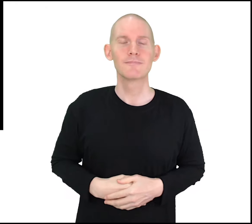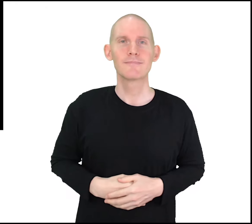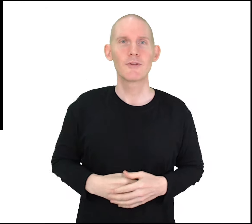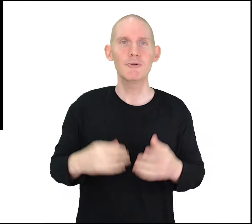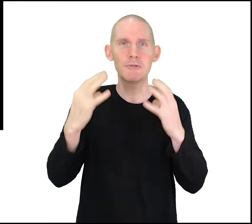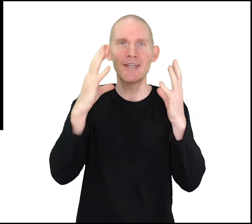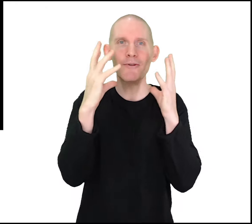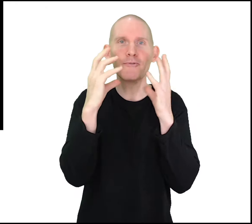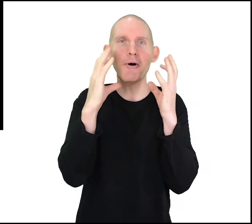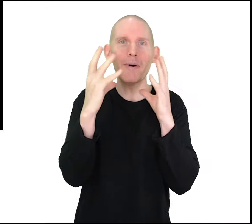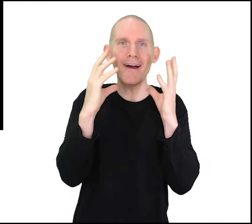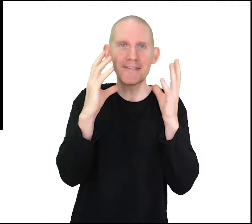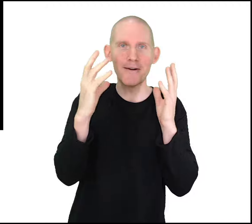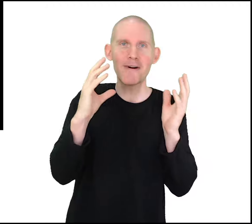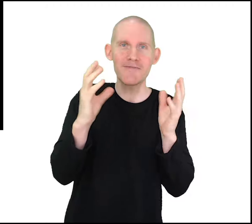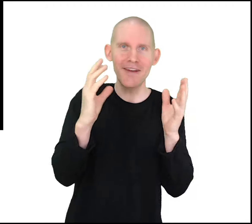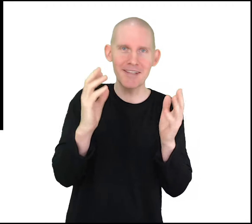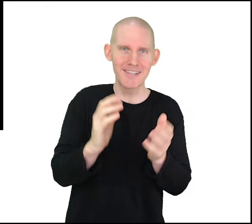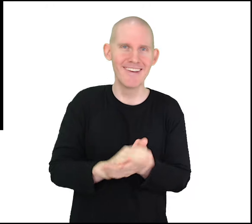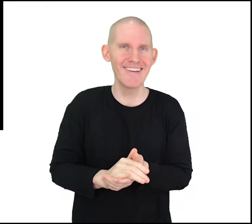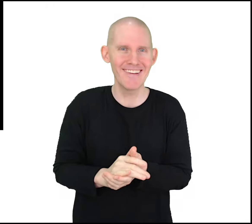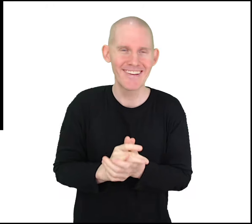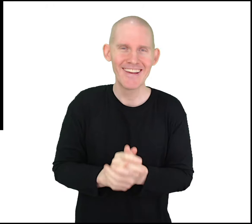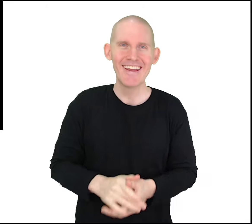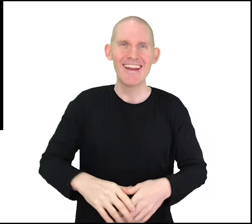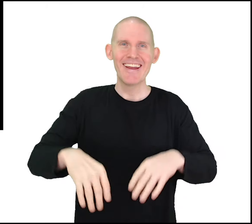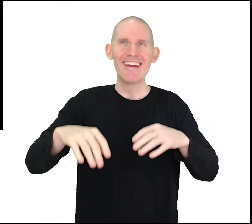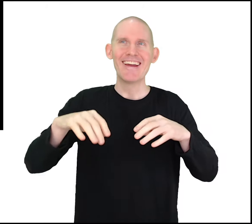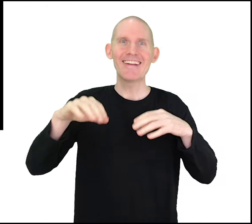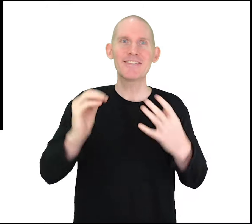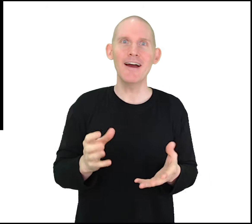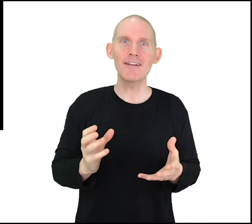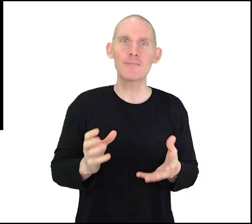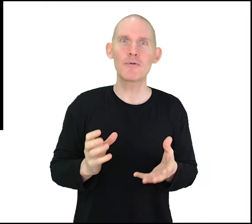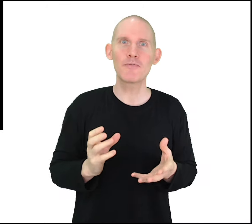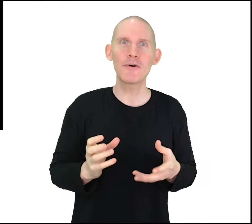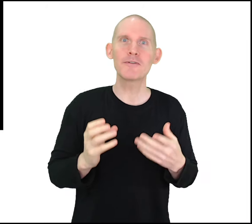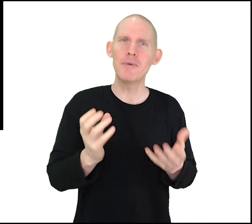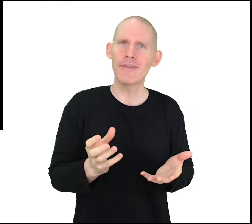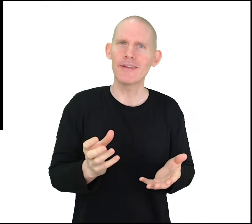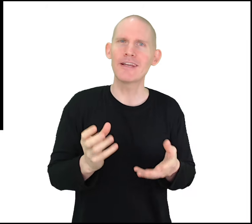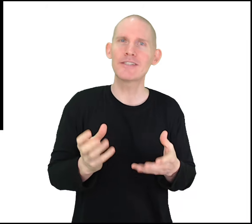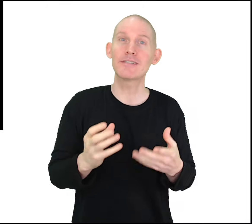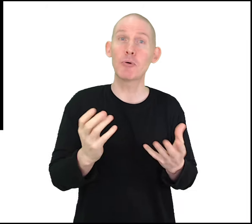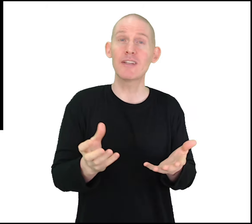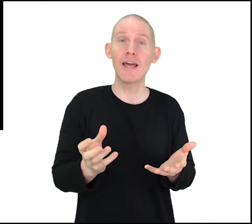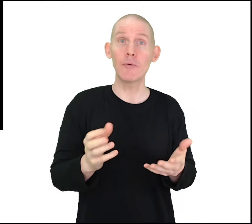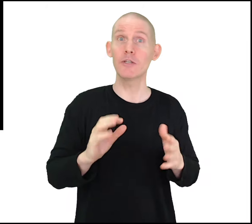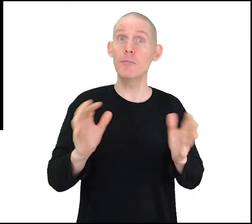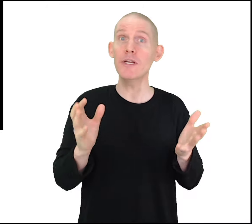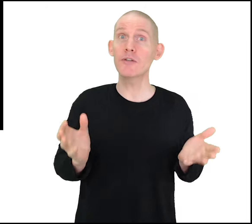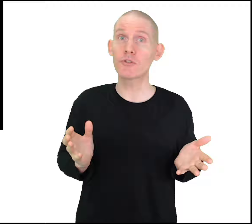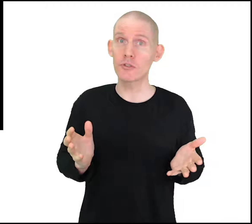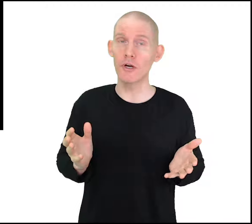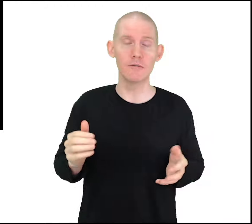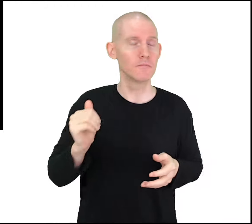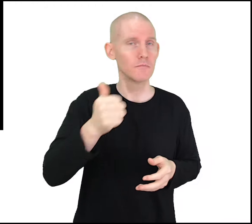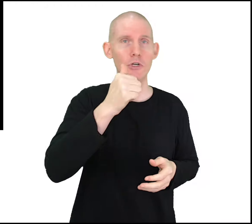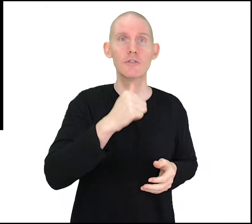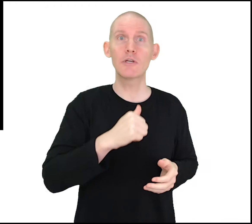Do you see the robot on my face? It's not the preferred method. Let's just put it that way. You'll be understood. Good to go.